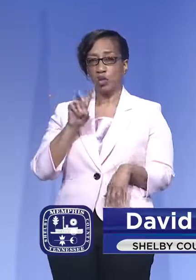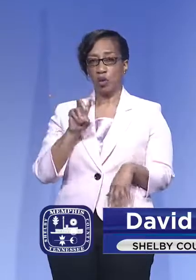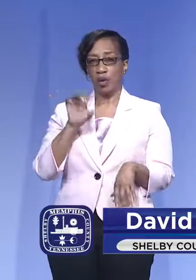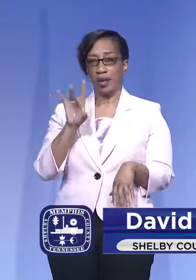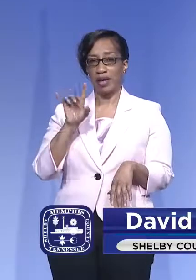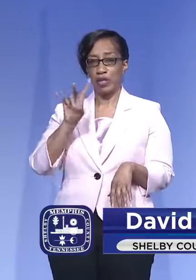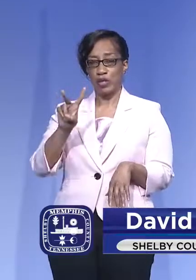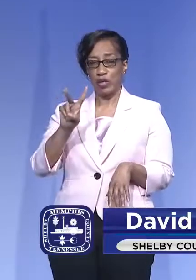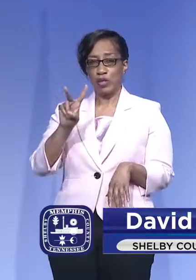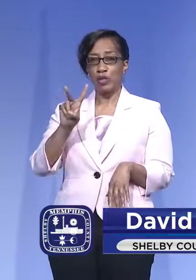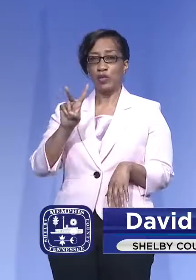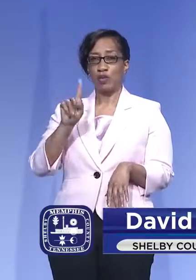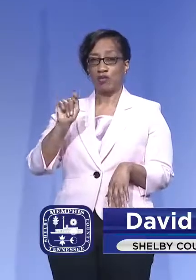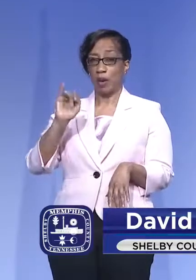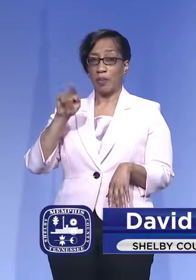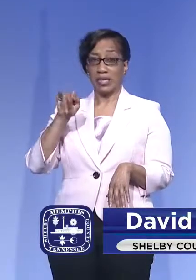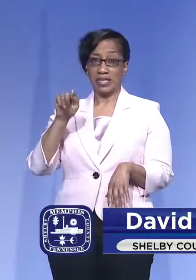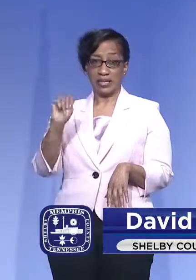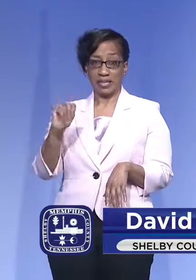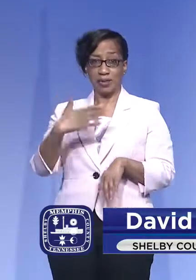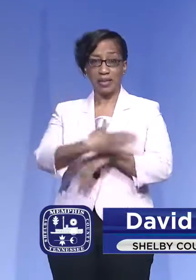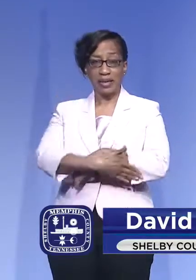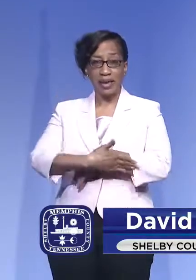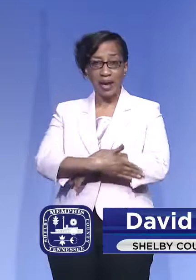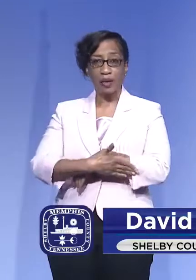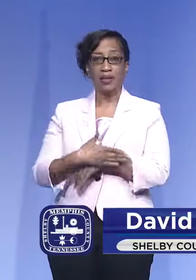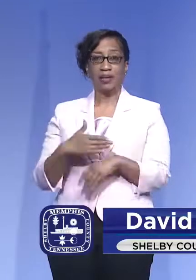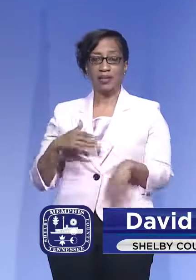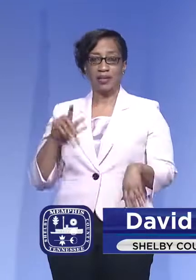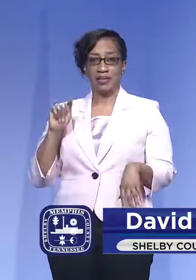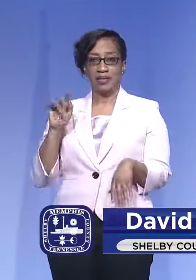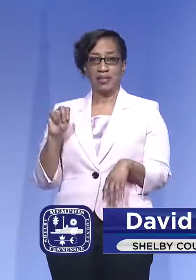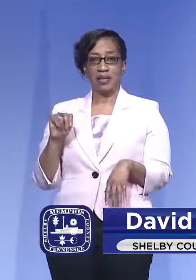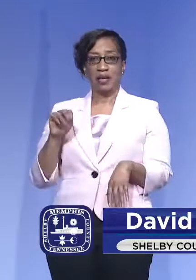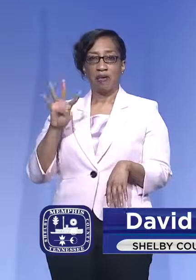7,282 cases reported from Tipton County in Tennessee,